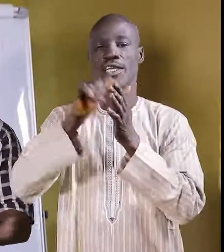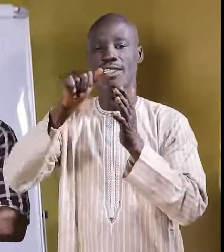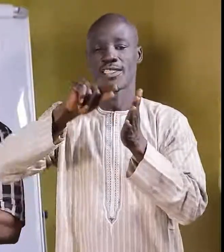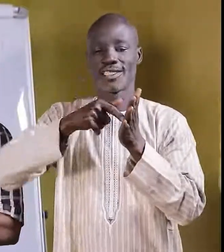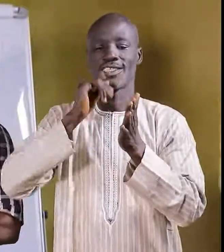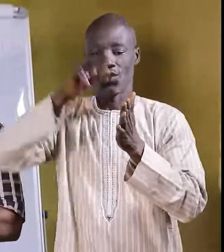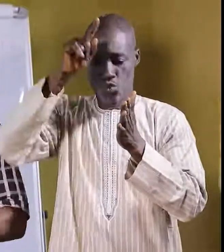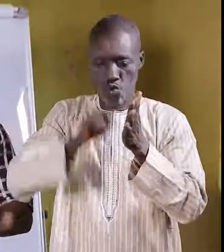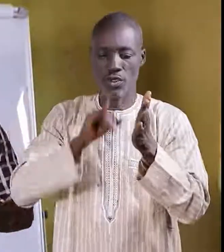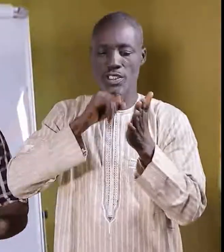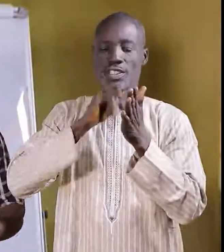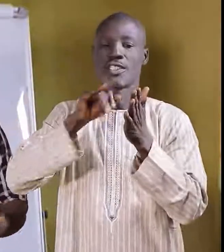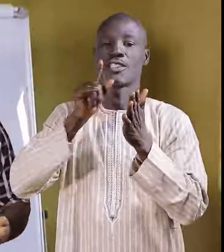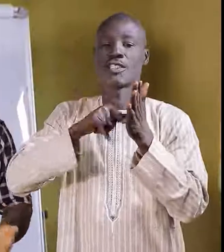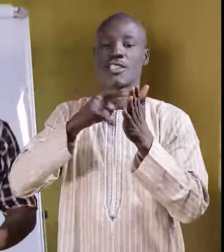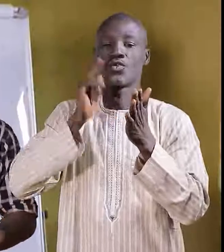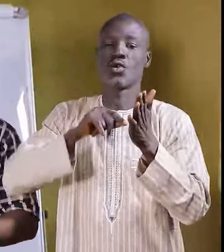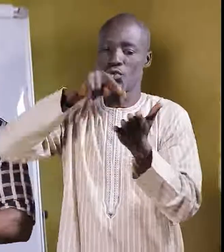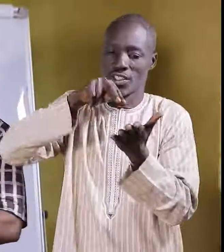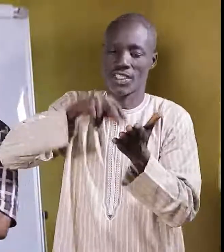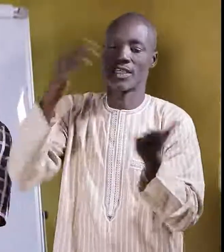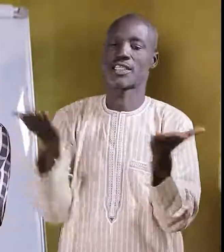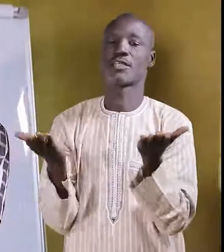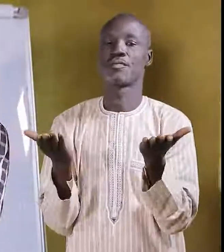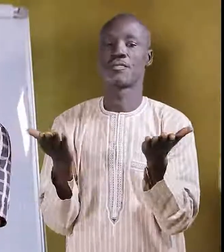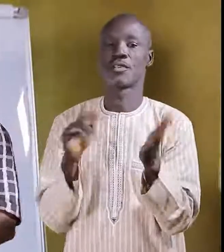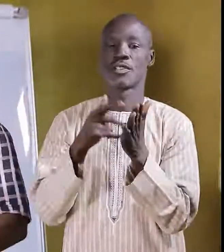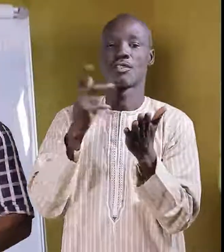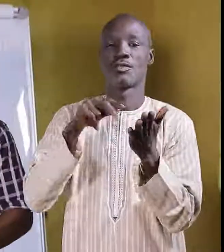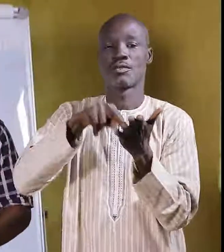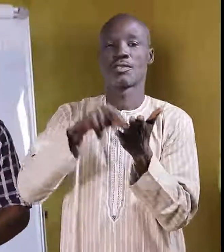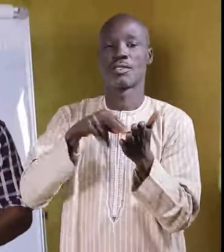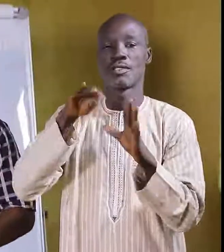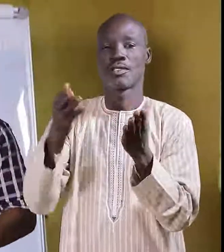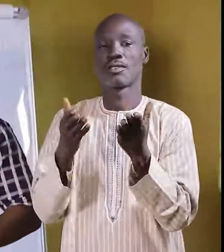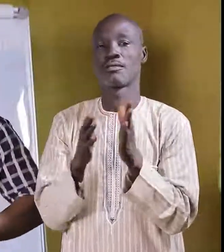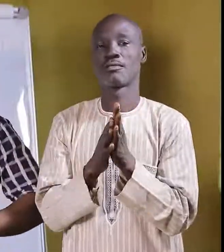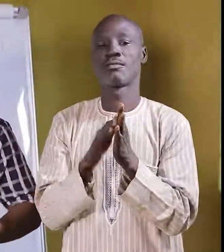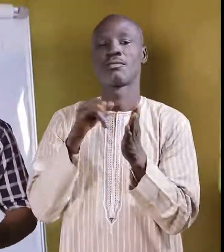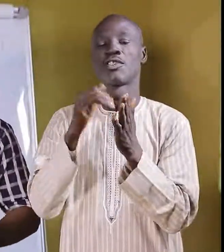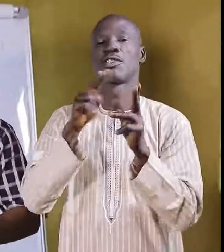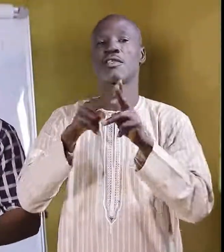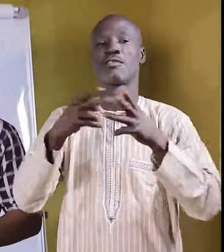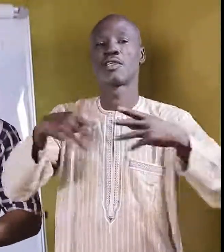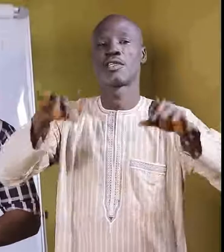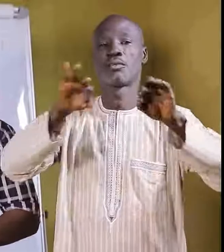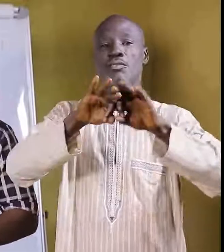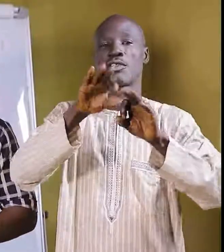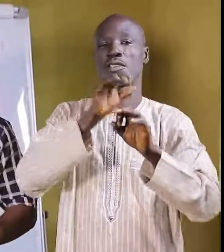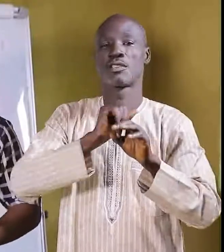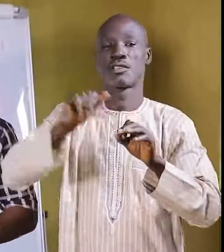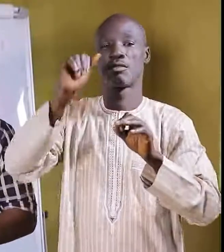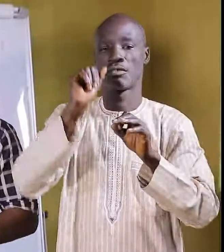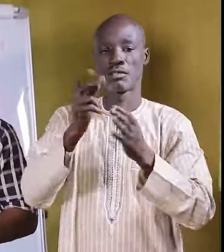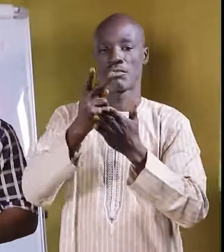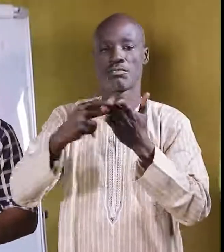this is where we stand on this topic, and this is where we stand on this issue. It is a very important